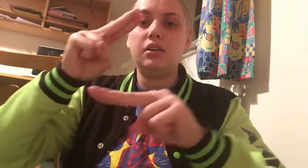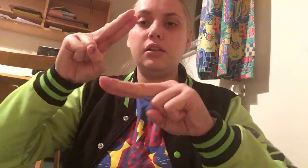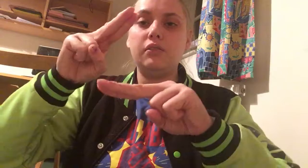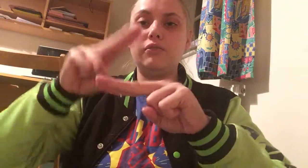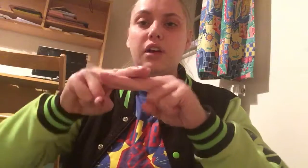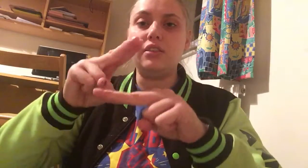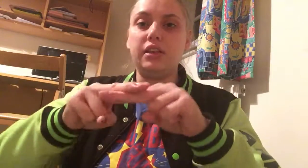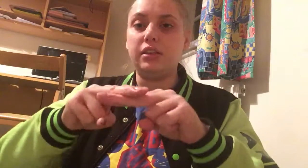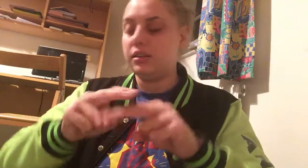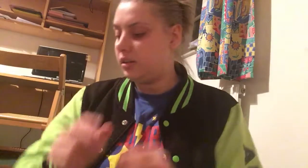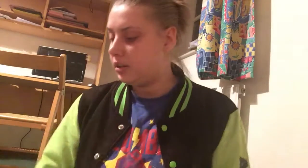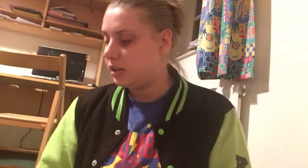Grandfather.